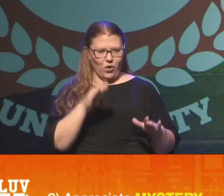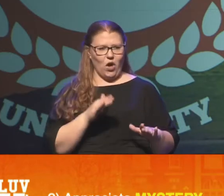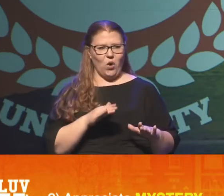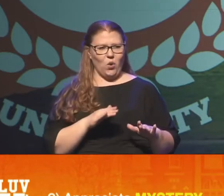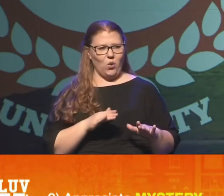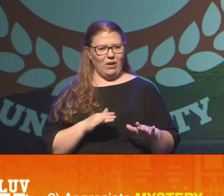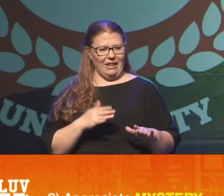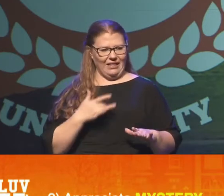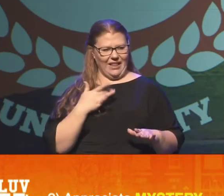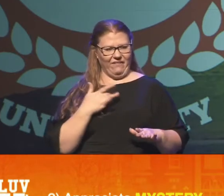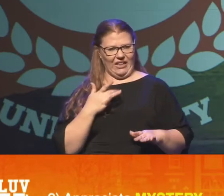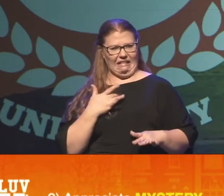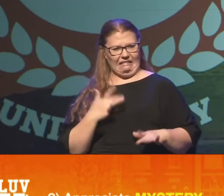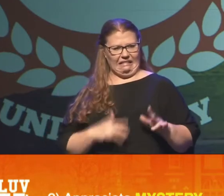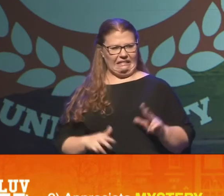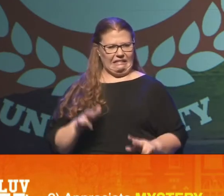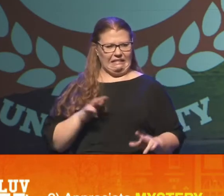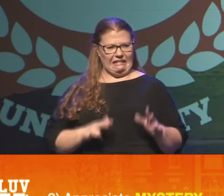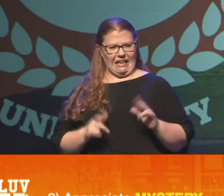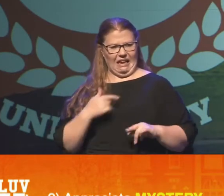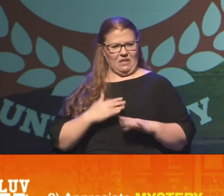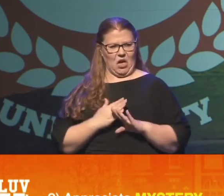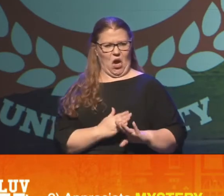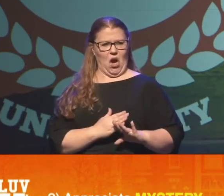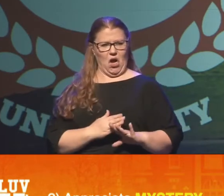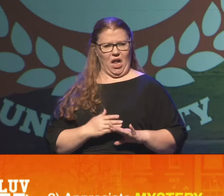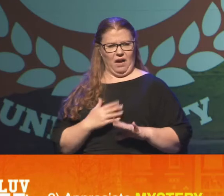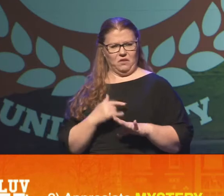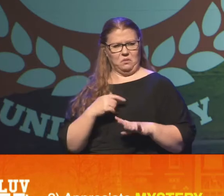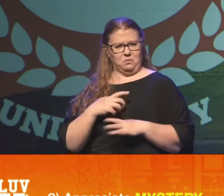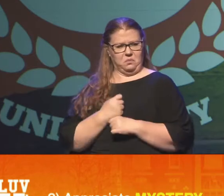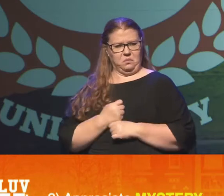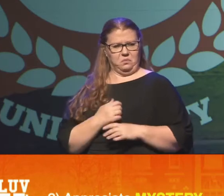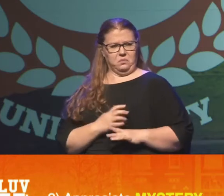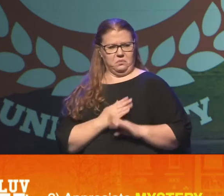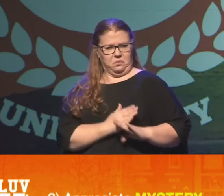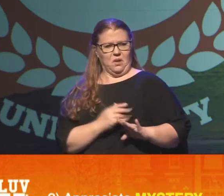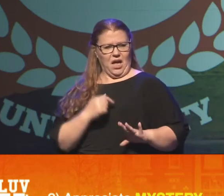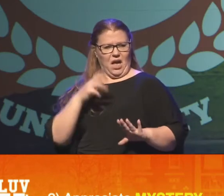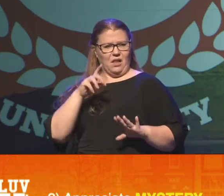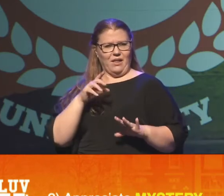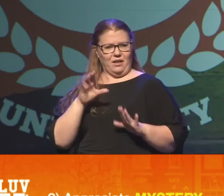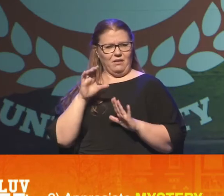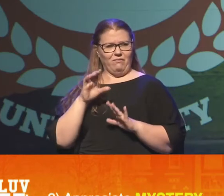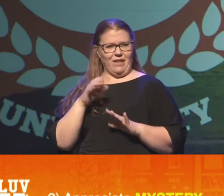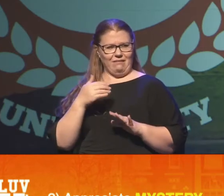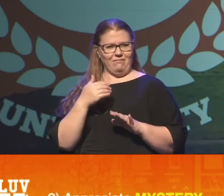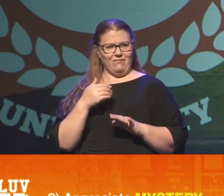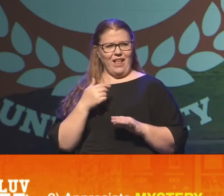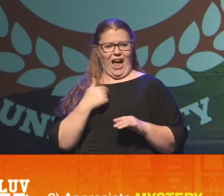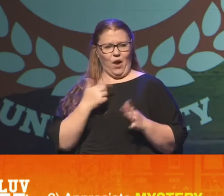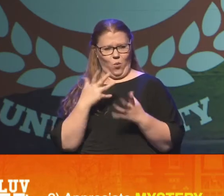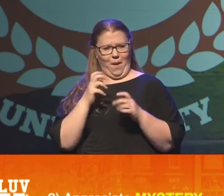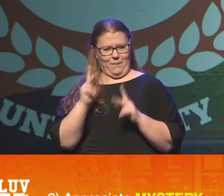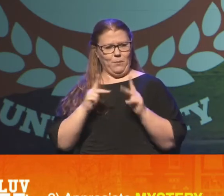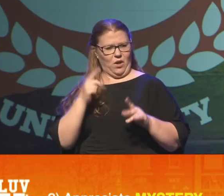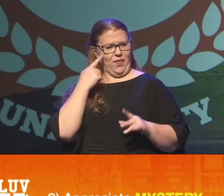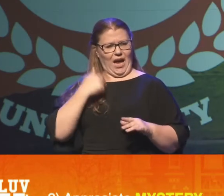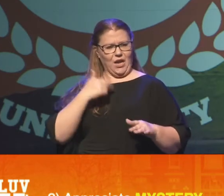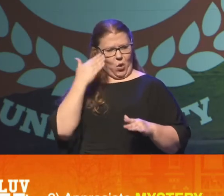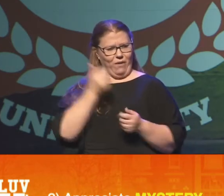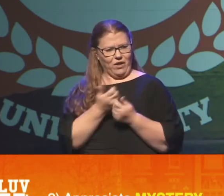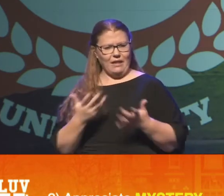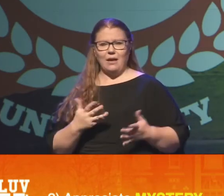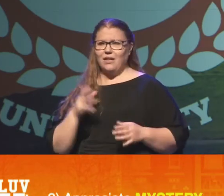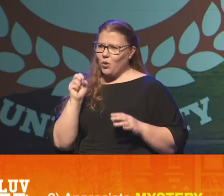give me a sense of inferiority so that I have to guard what I know so closely so people think I'm in the know, it's all right not to know some things,